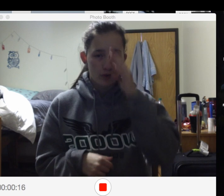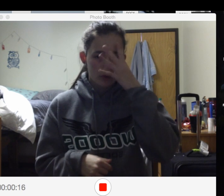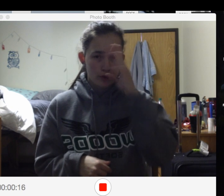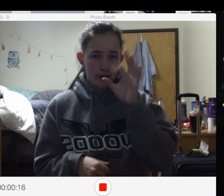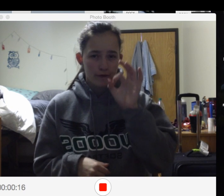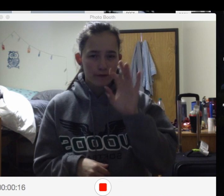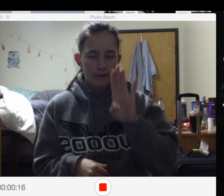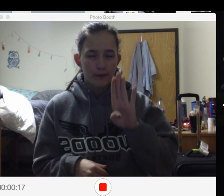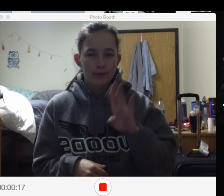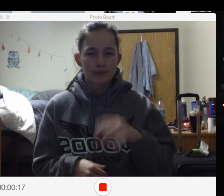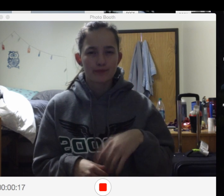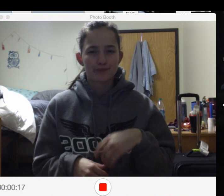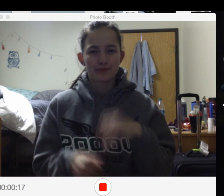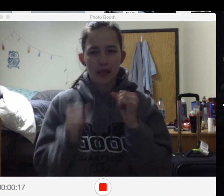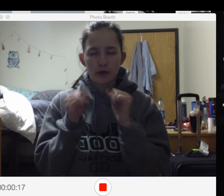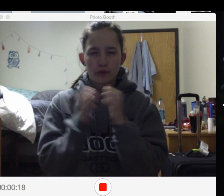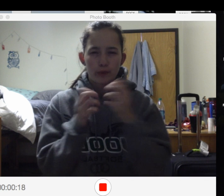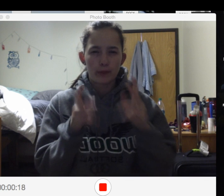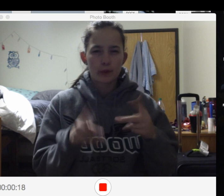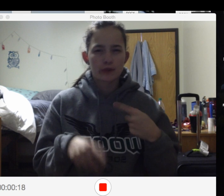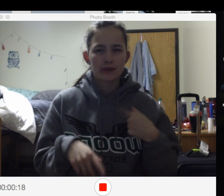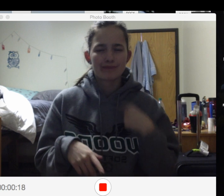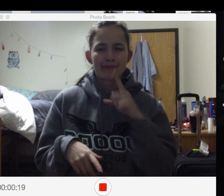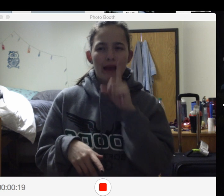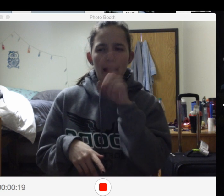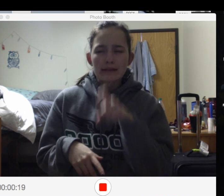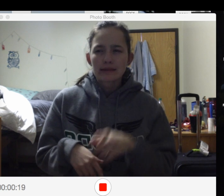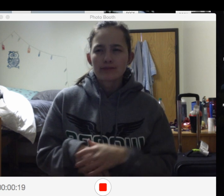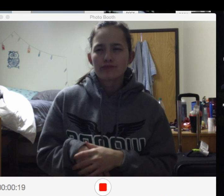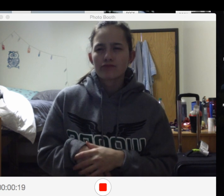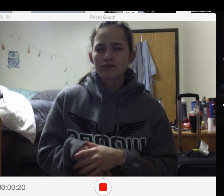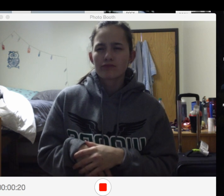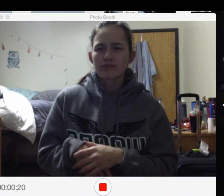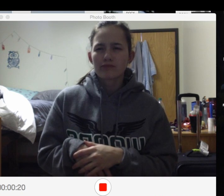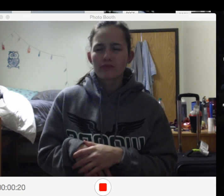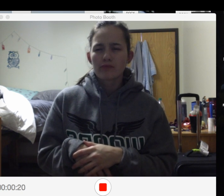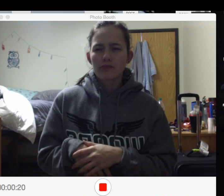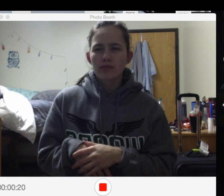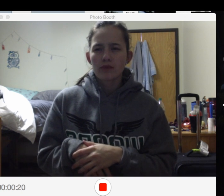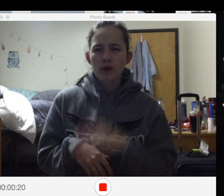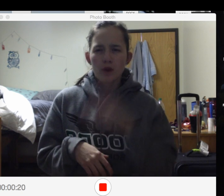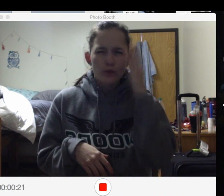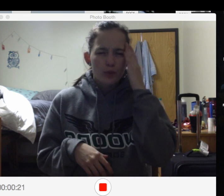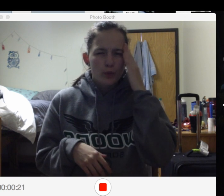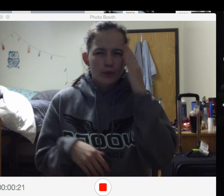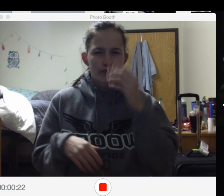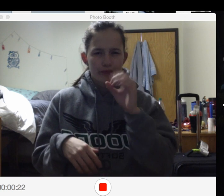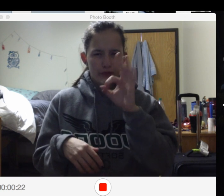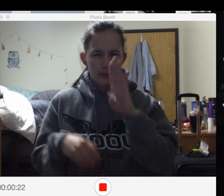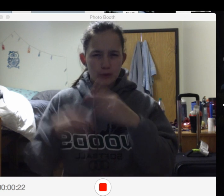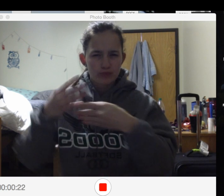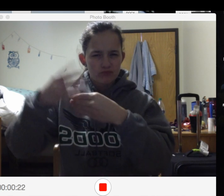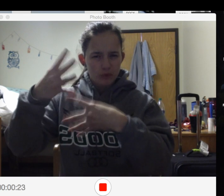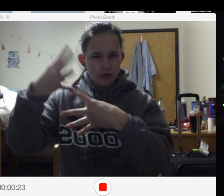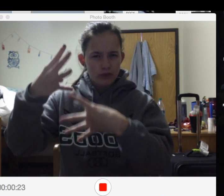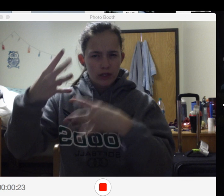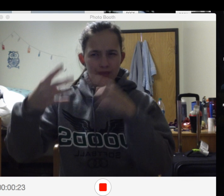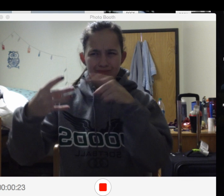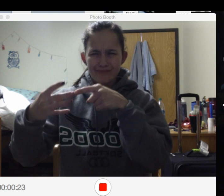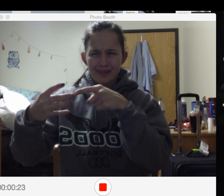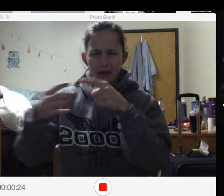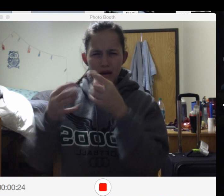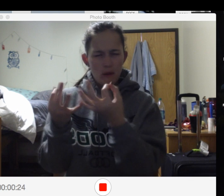Mark Zuckerberg, a journalist, was asking him a question about the news feed. And the journalist was asking him, why is this so